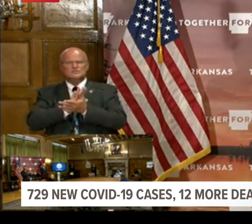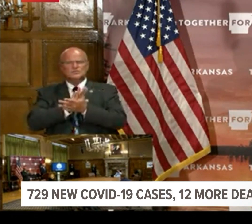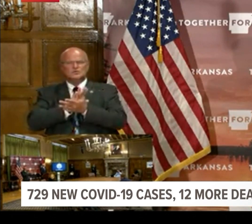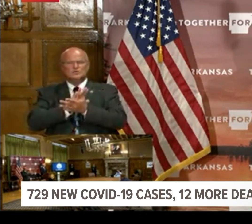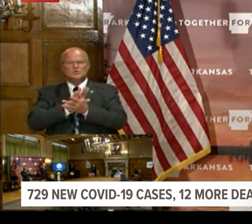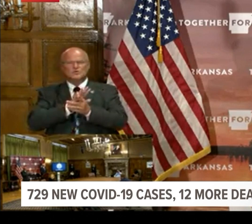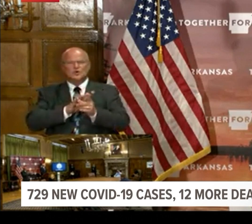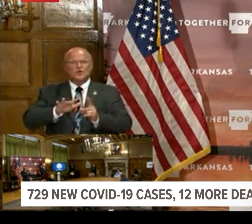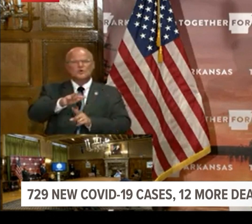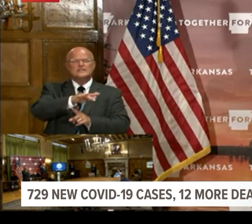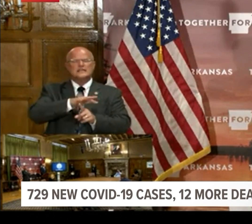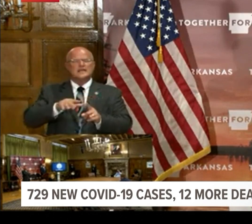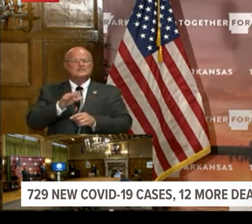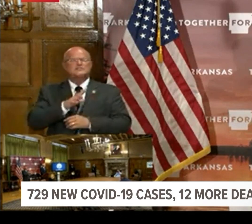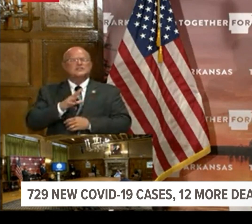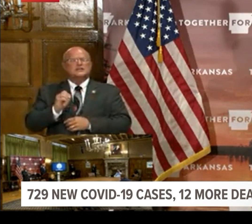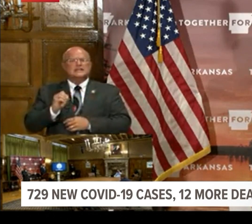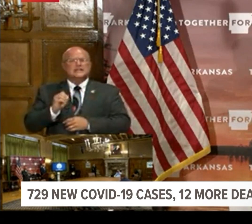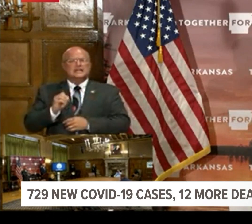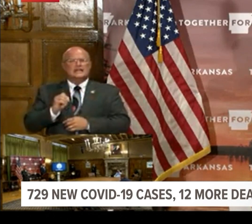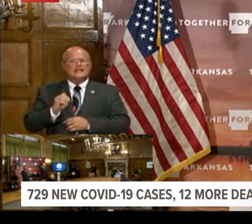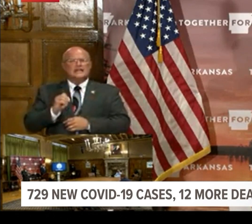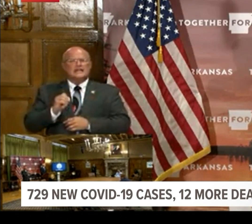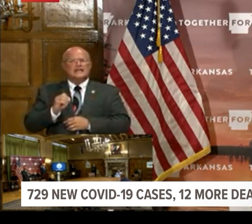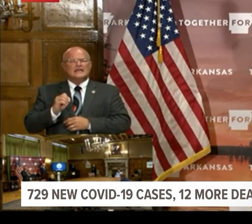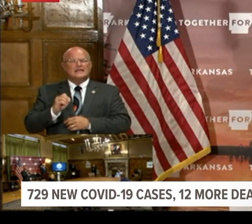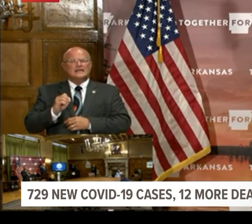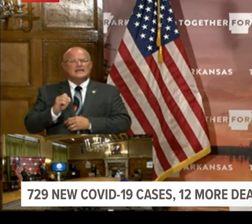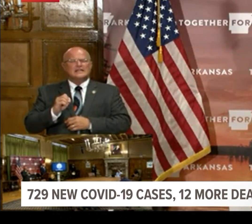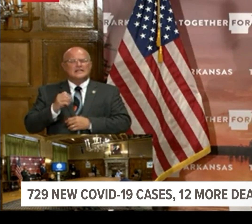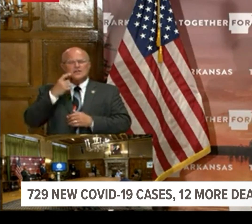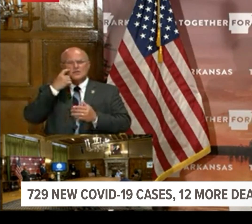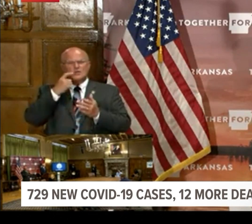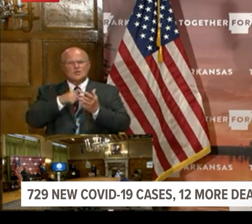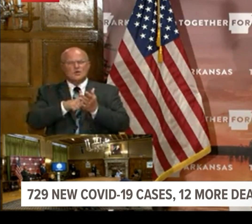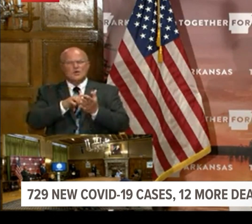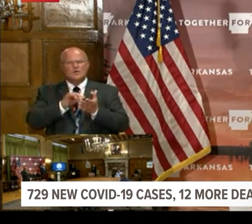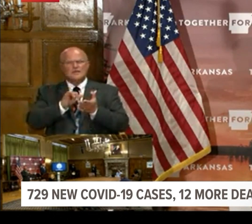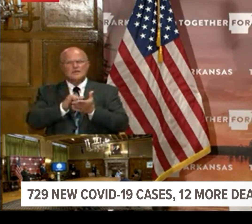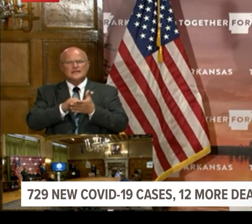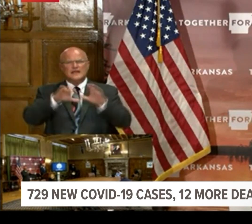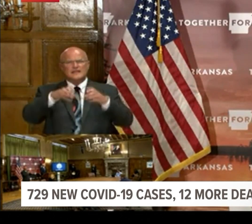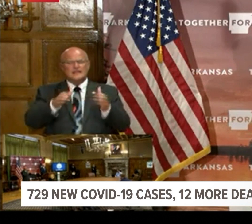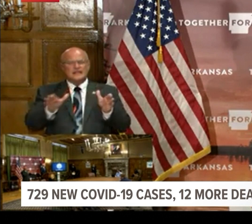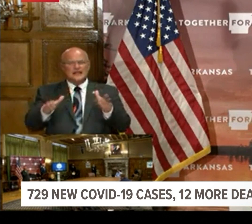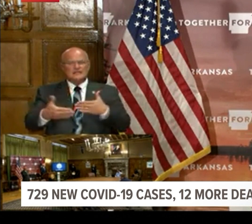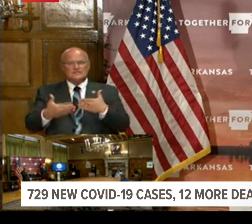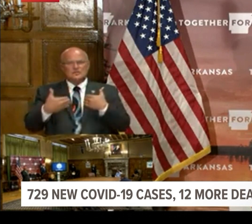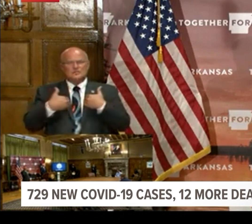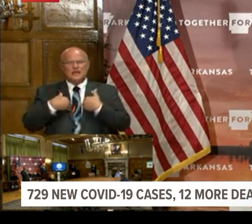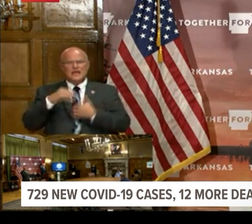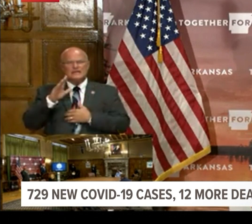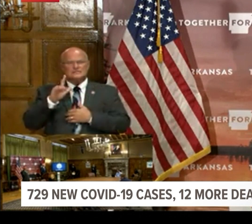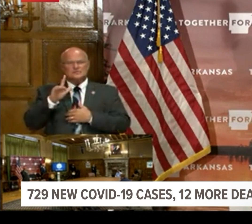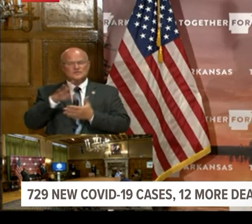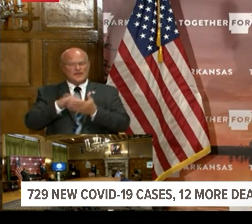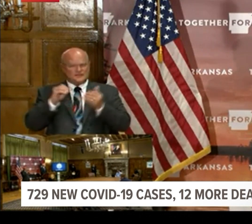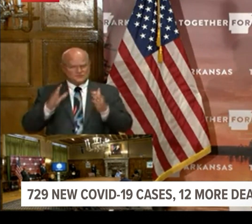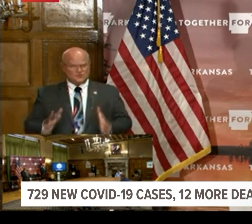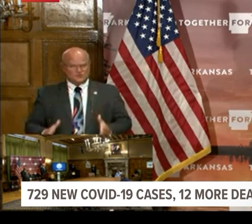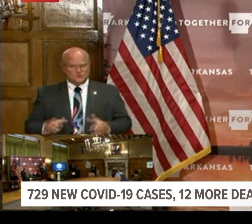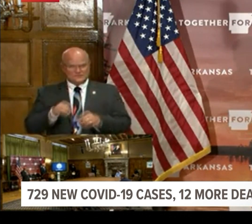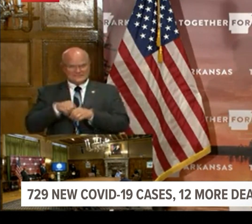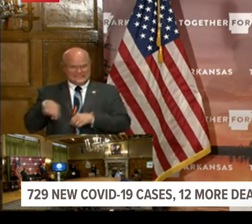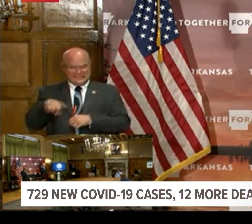orientation and here in Region 8 and noticed that the classrooms had 25 students